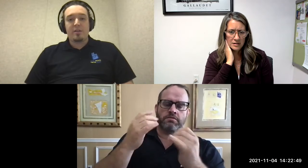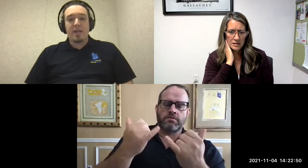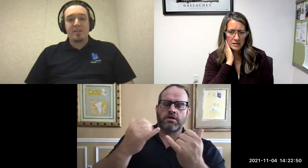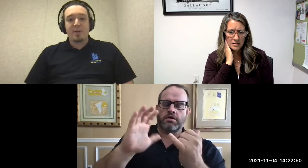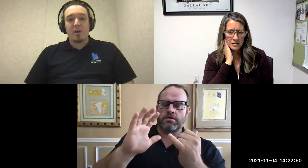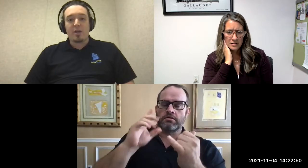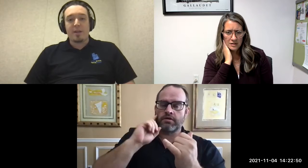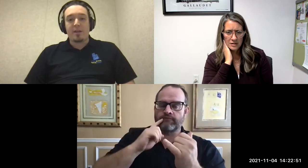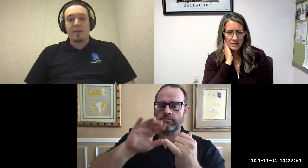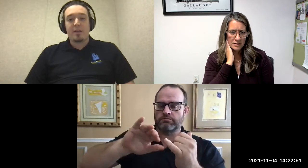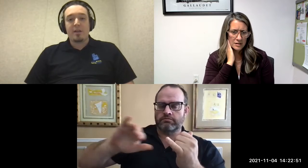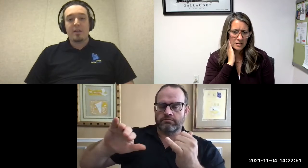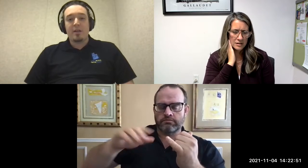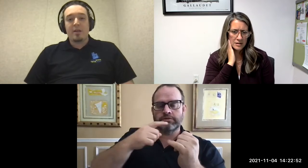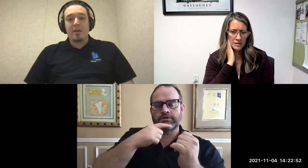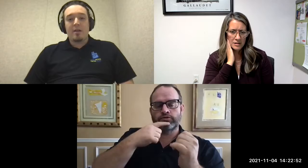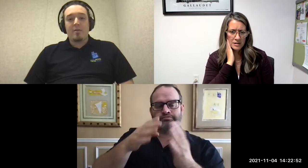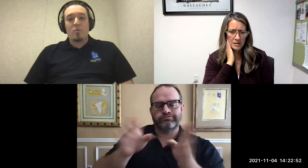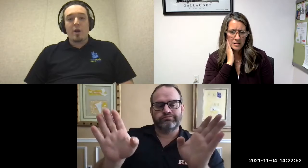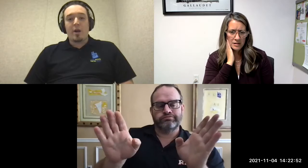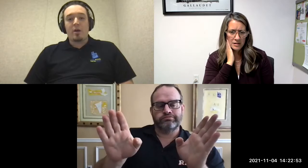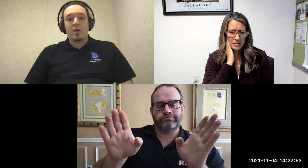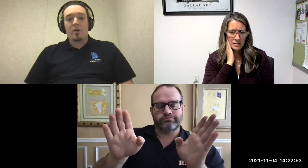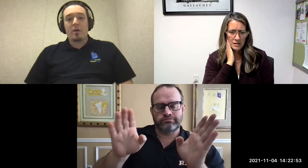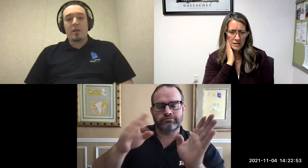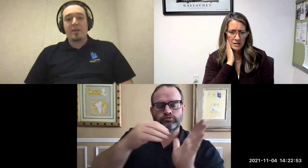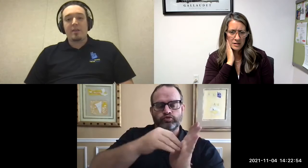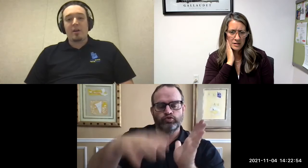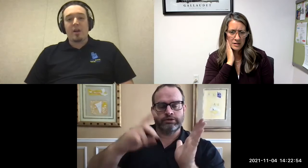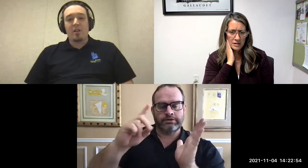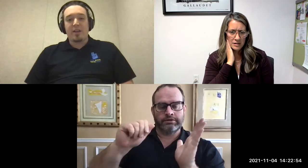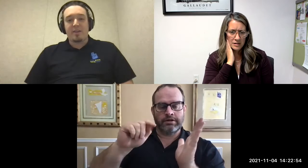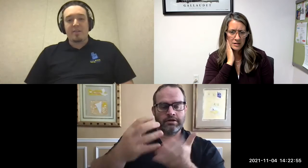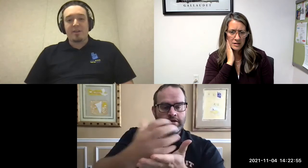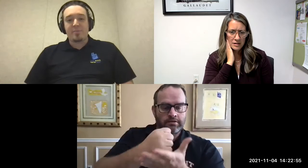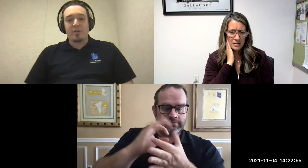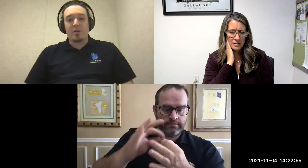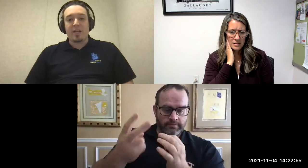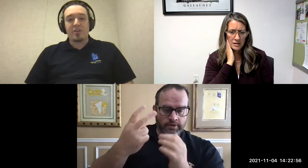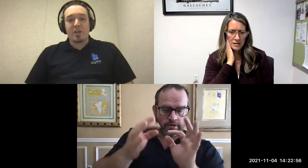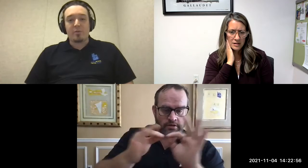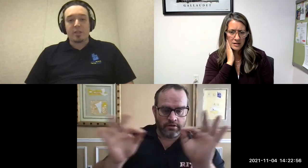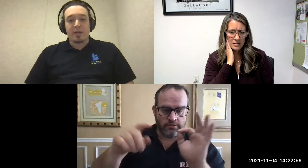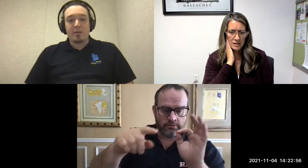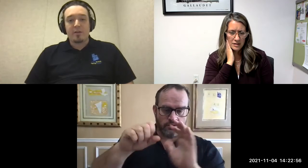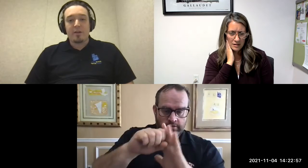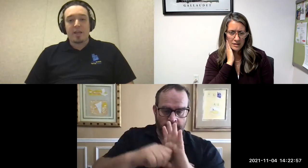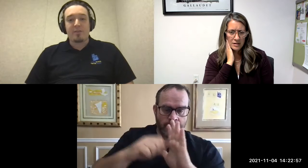data is being documented where they're not looking at the deafness, but they're looking at general data as far